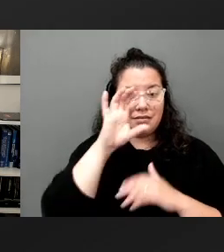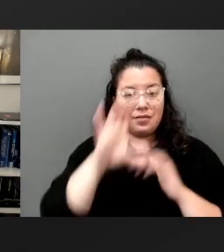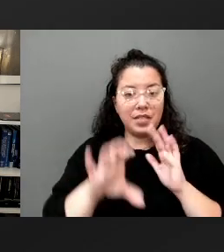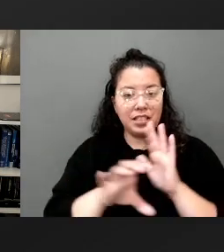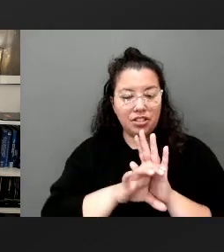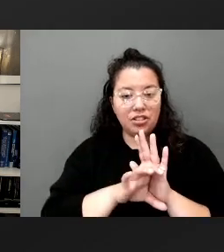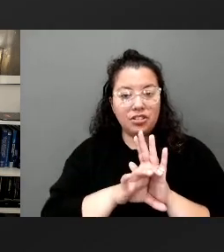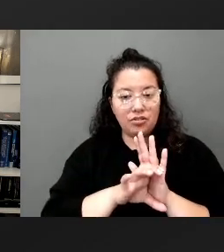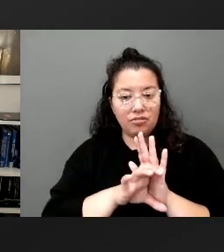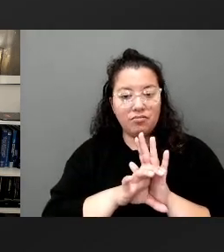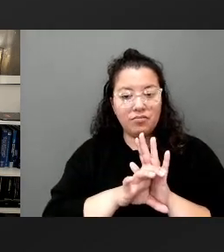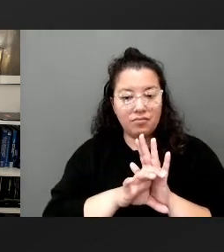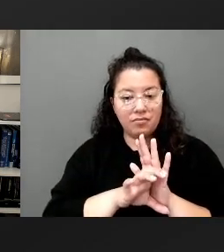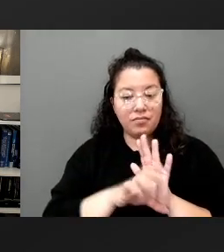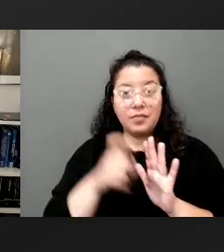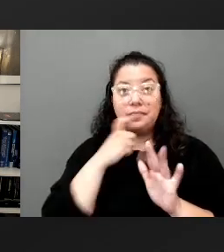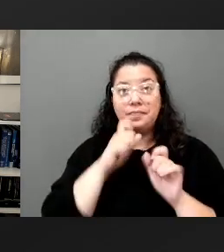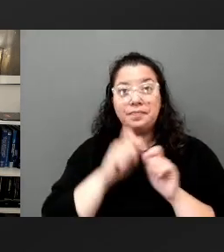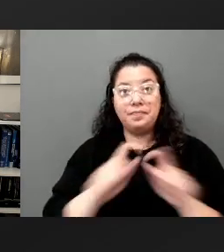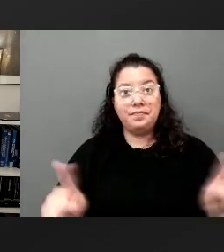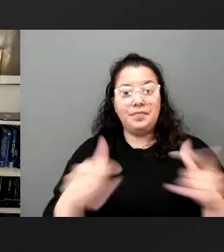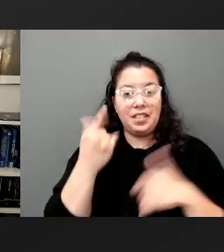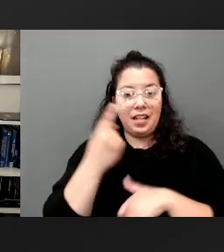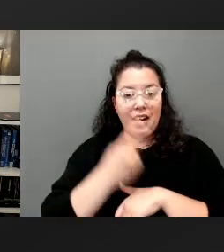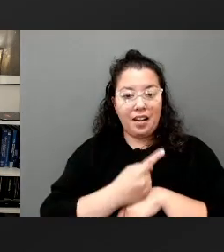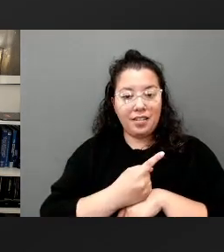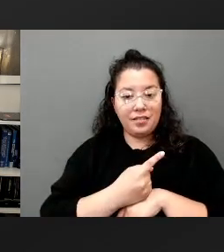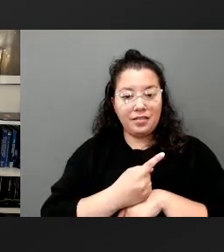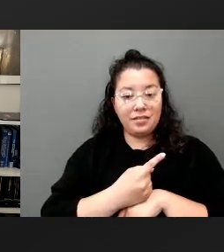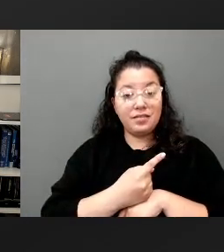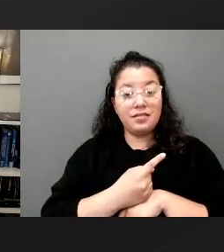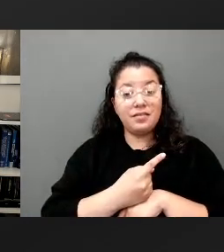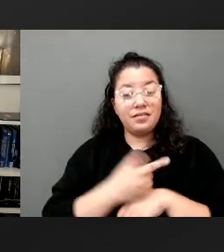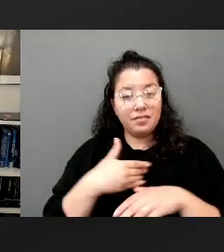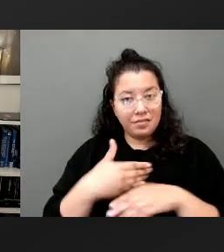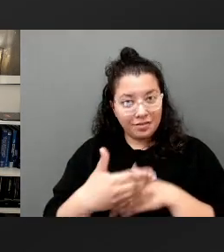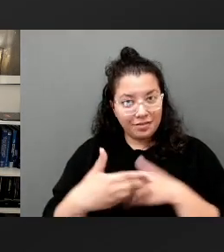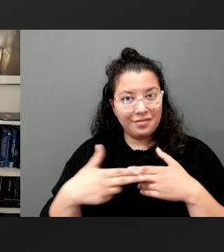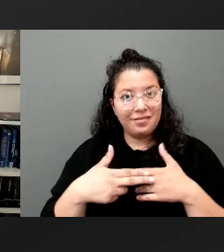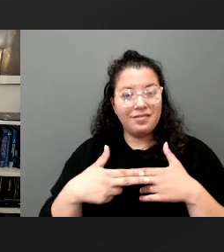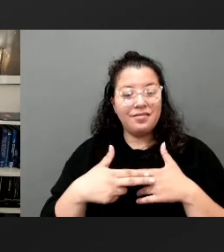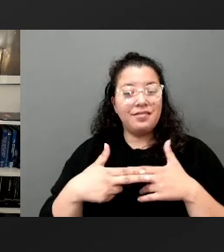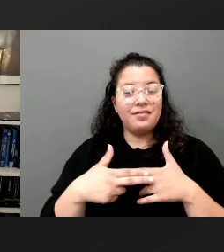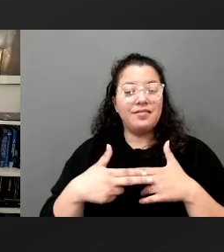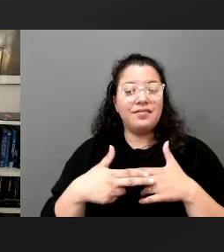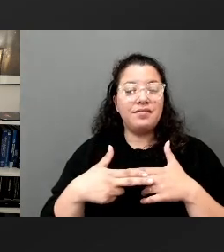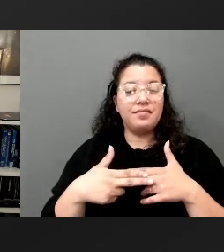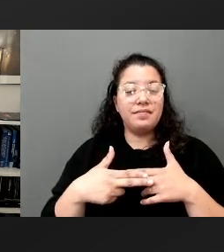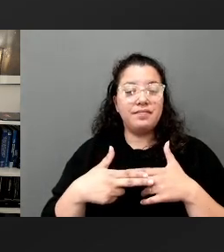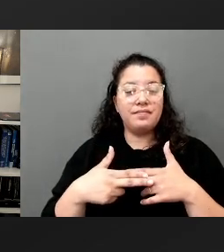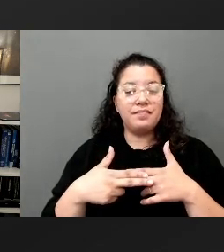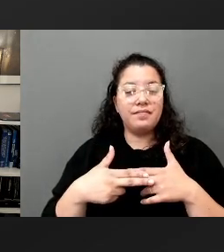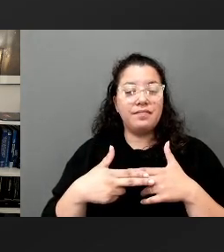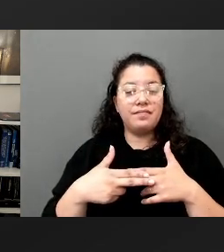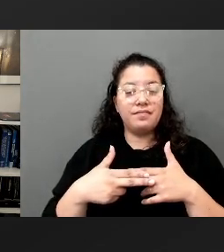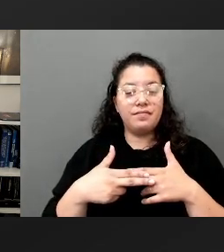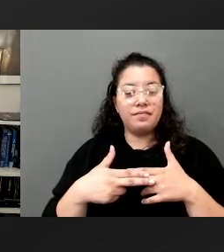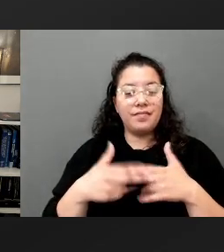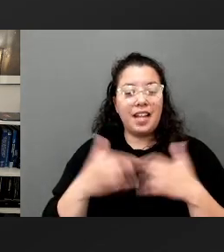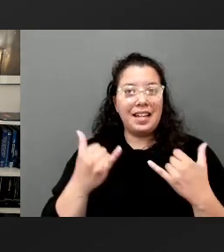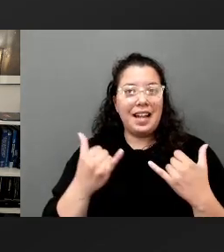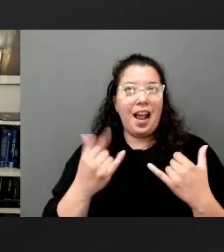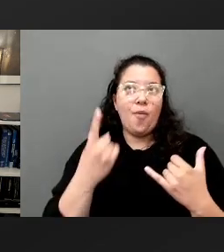that was shared today. So next slide, please. So now we're going to talk about one of my